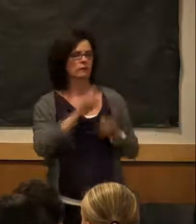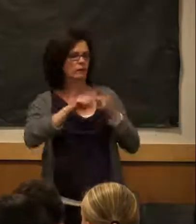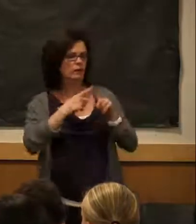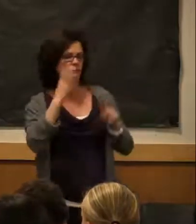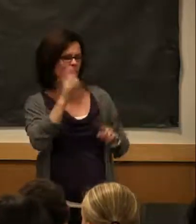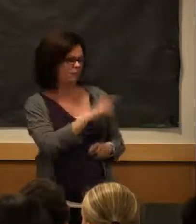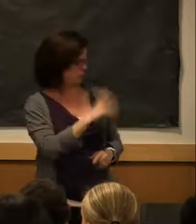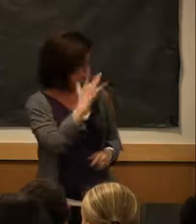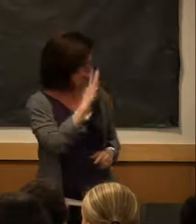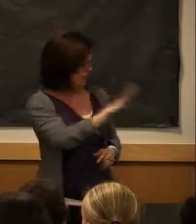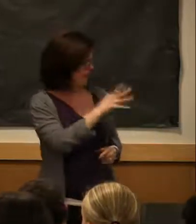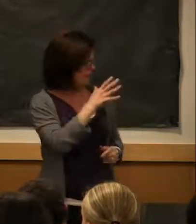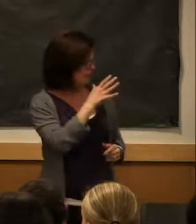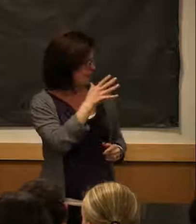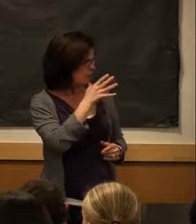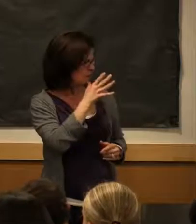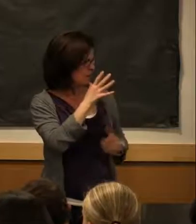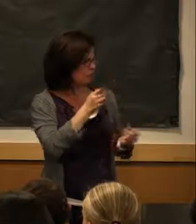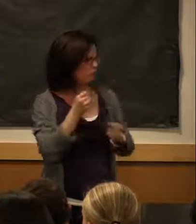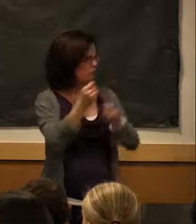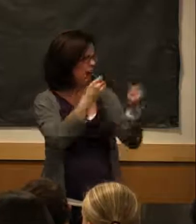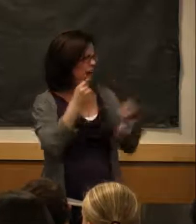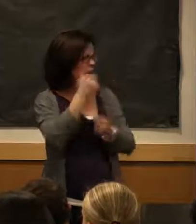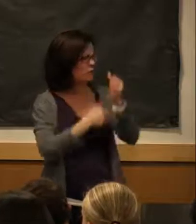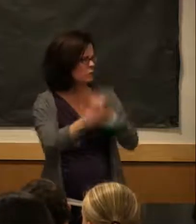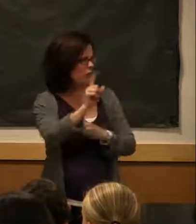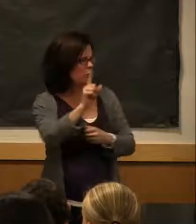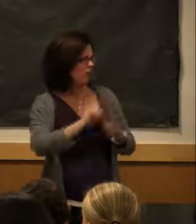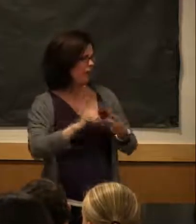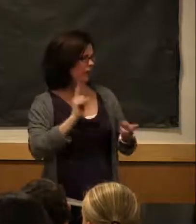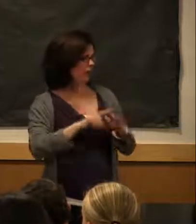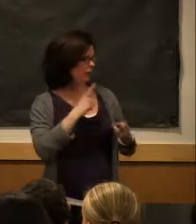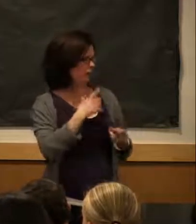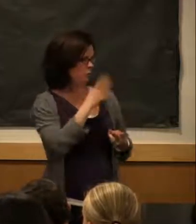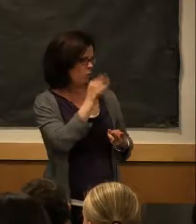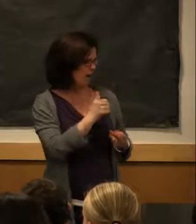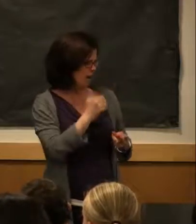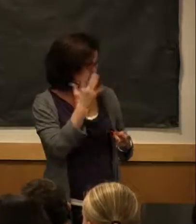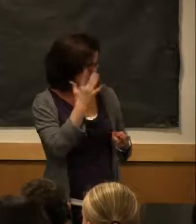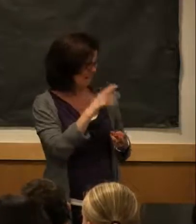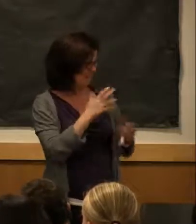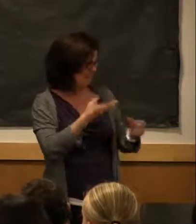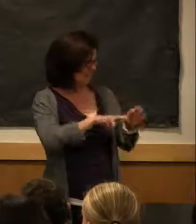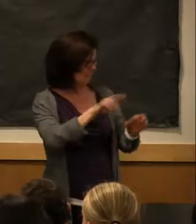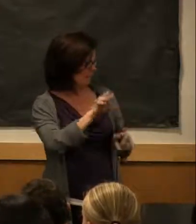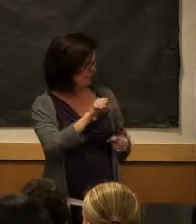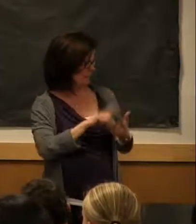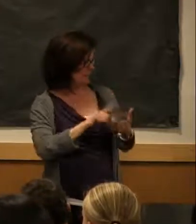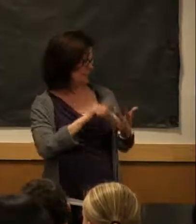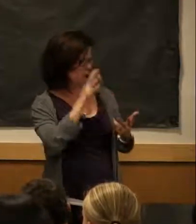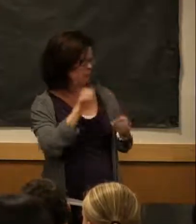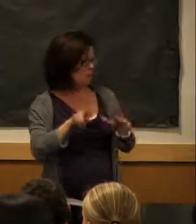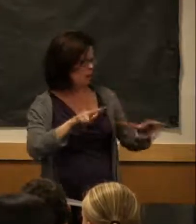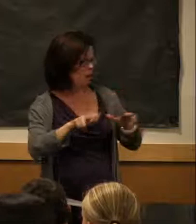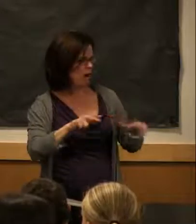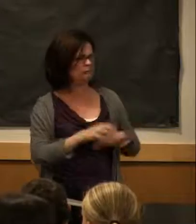mother have to drive you everywhere? Why don't you take the bus? Why don't you walk a little bit? You know, so.